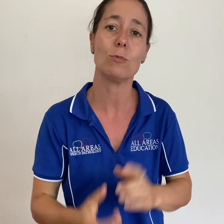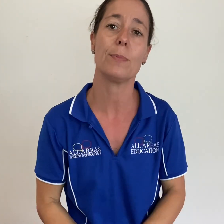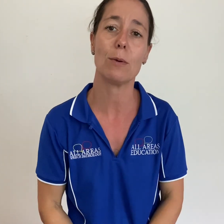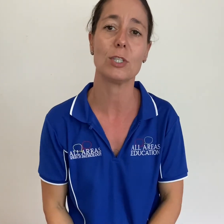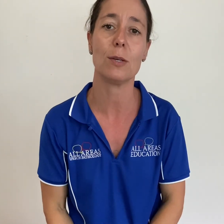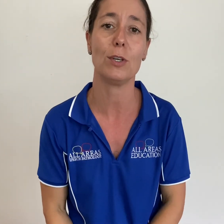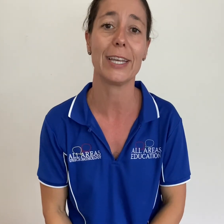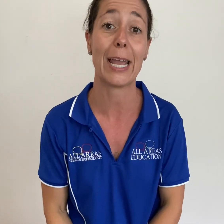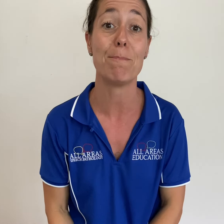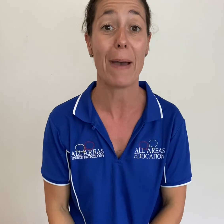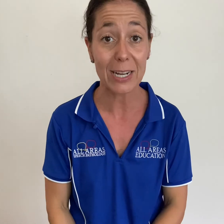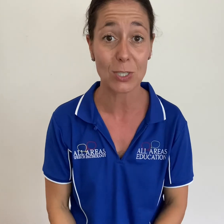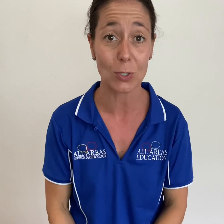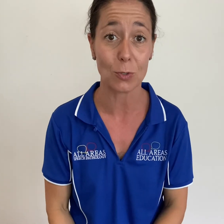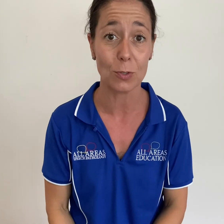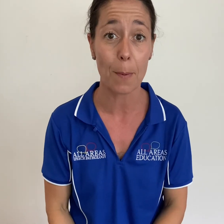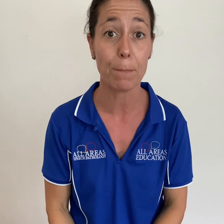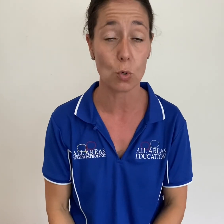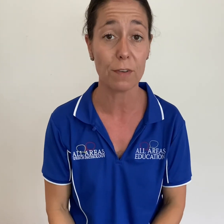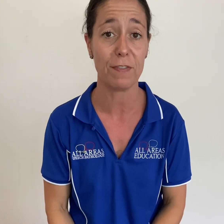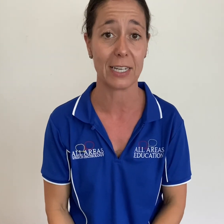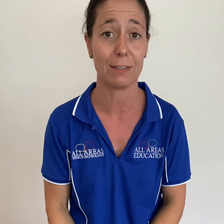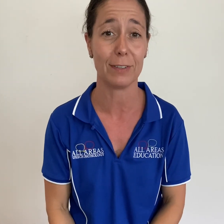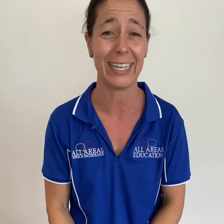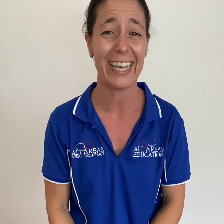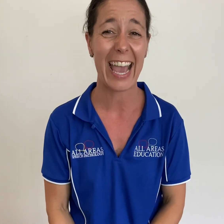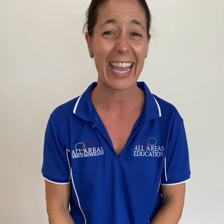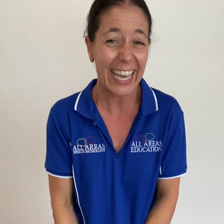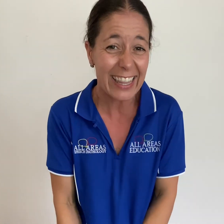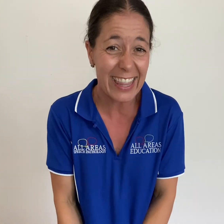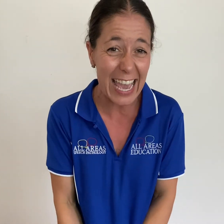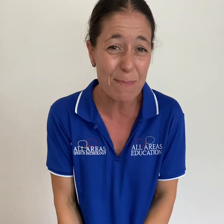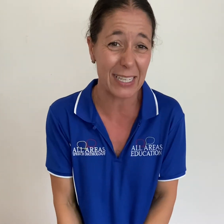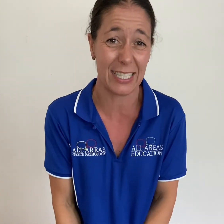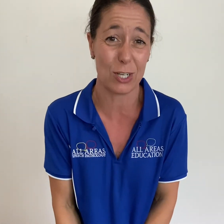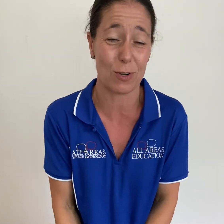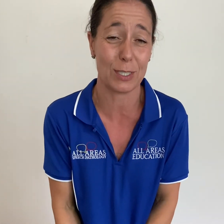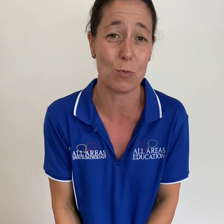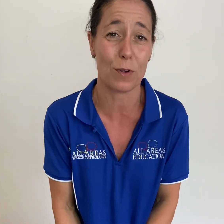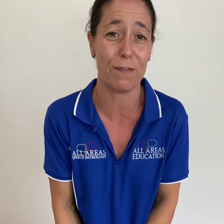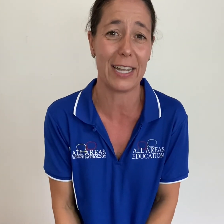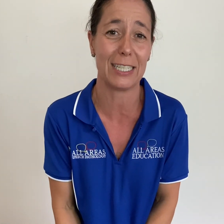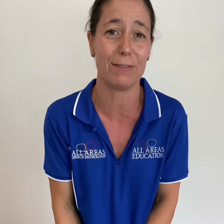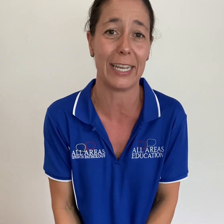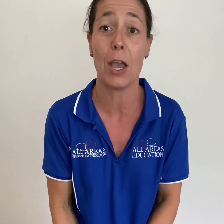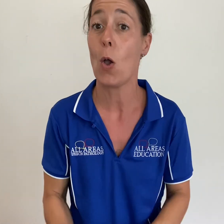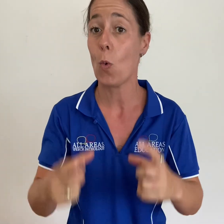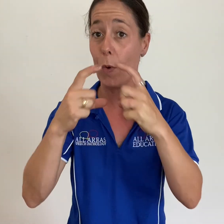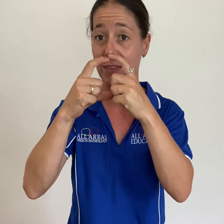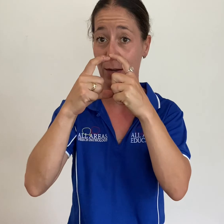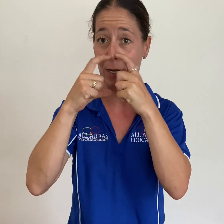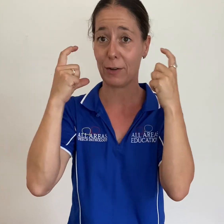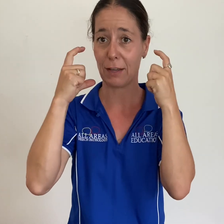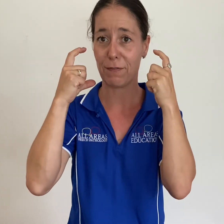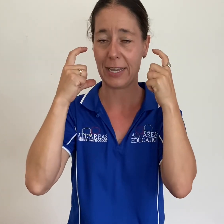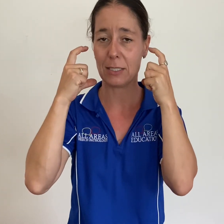able to communicate back to you more effectively and get their message across more effectively when they're wearing a face